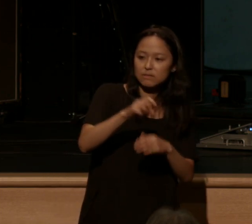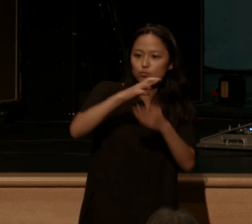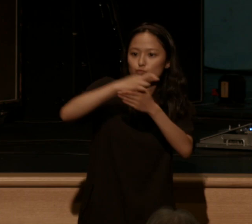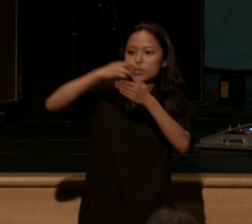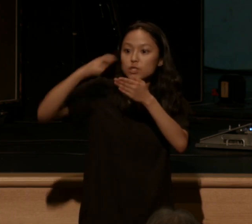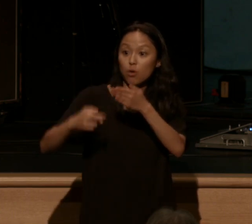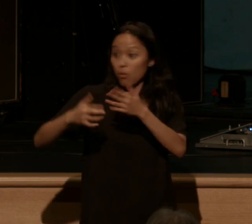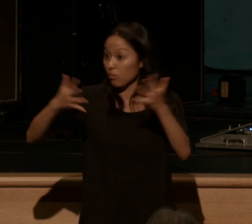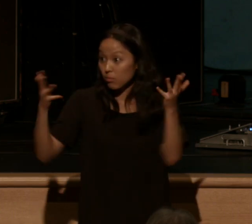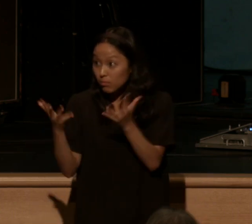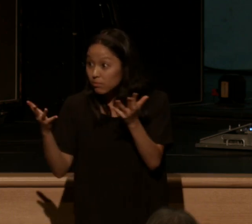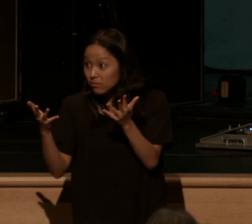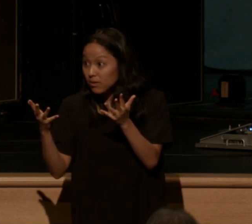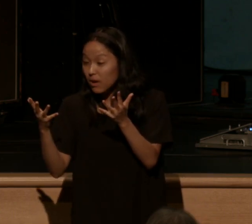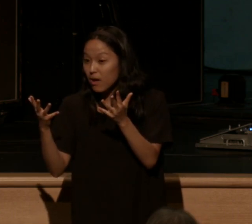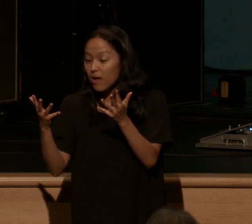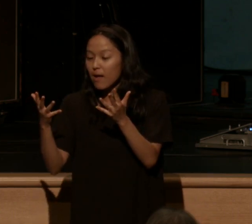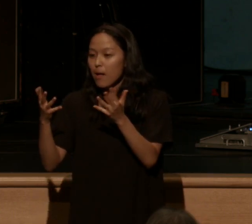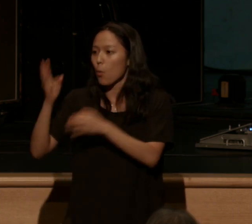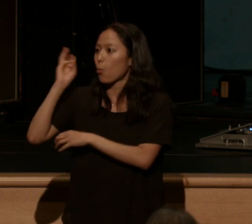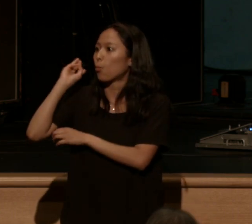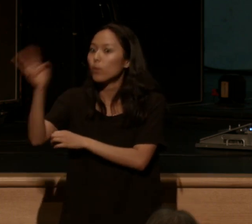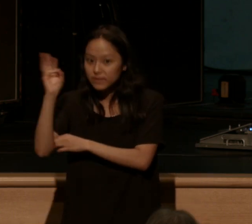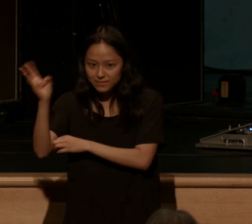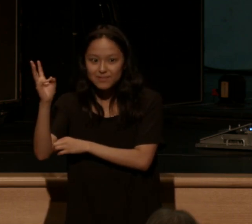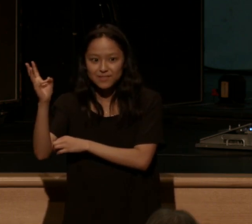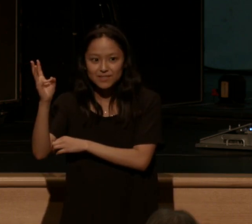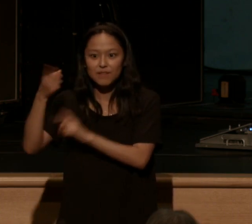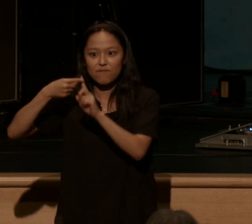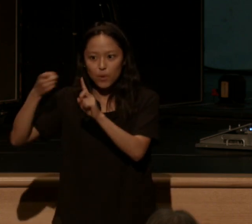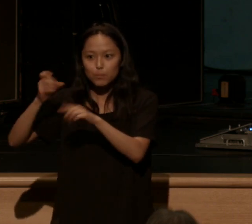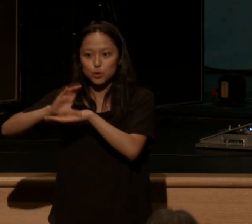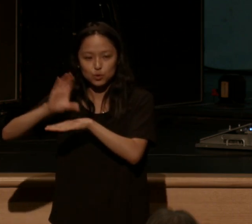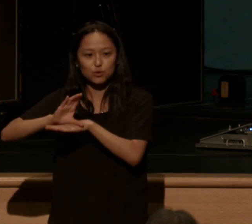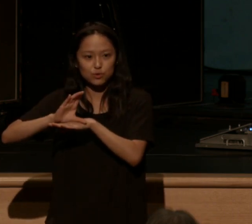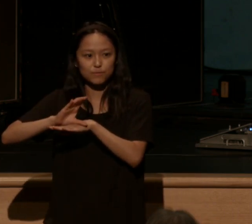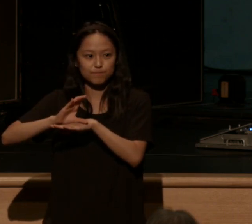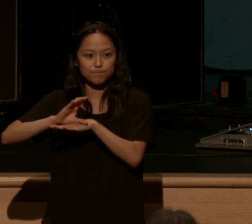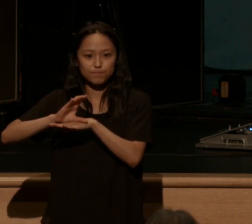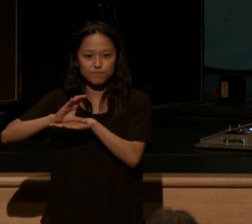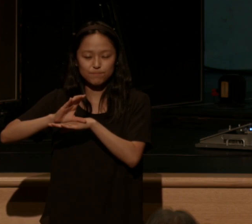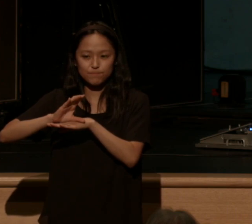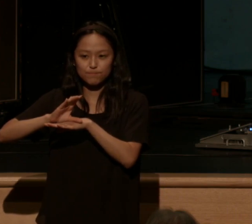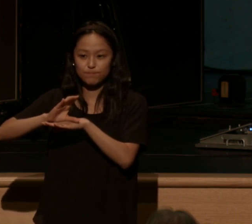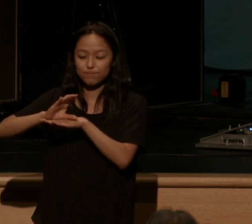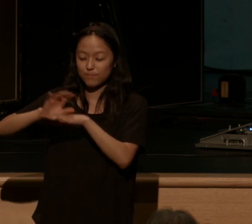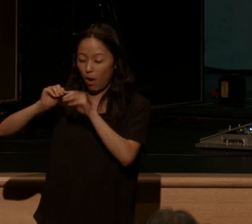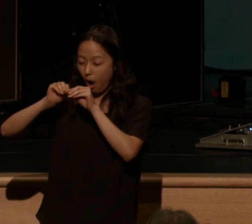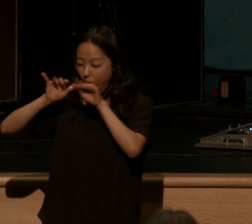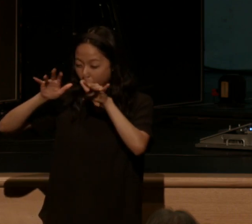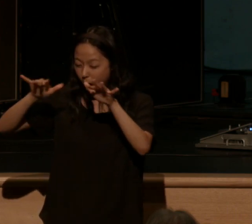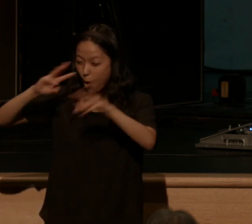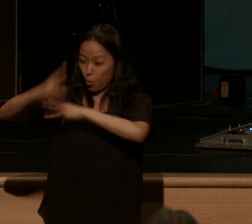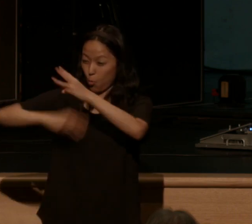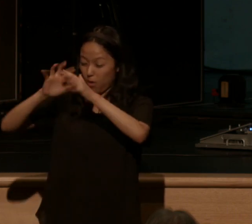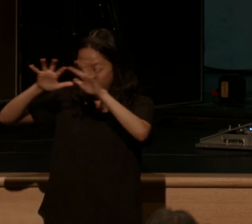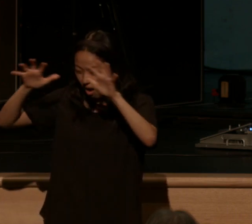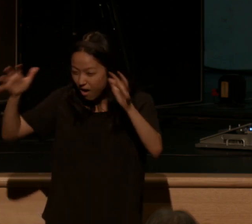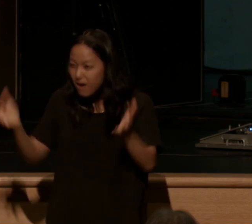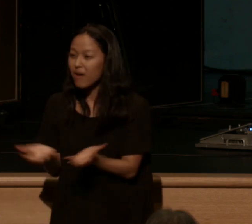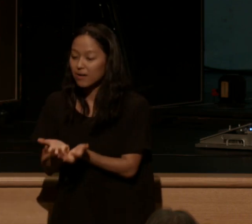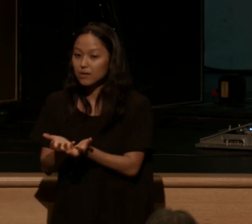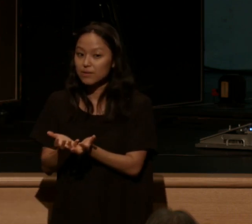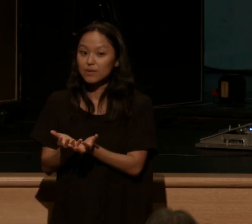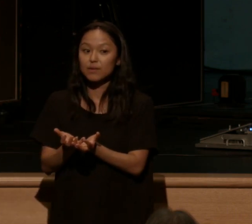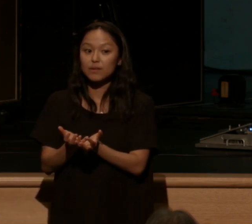result in the witness from the church, even to the ends of the earth. So